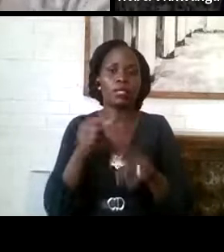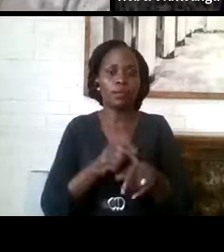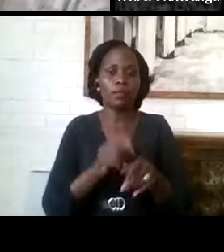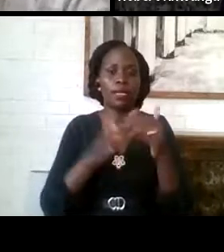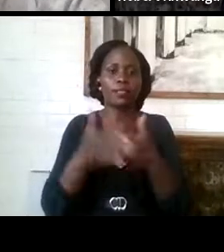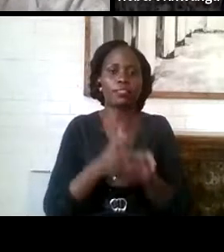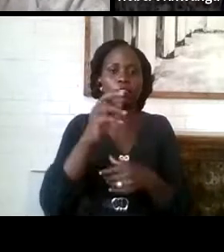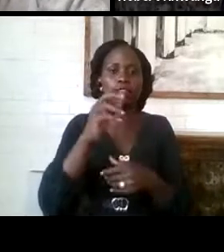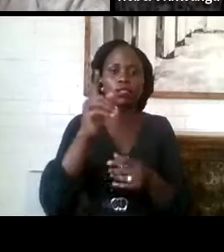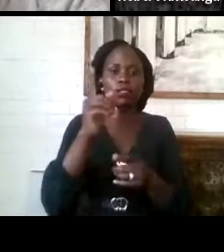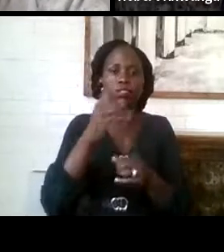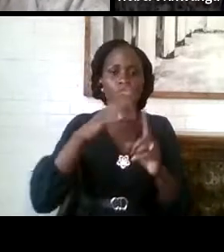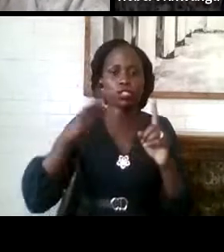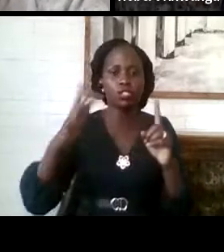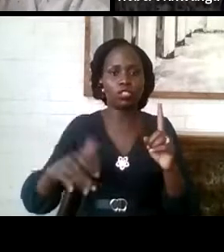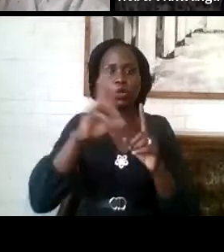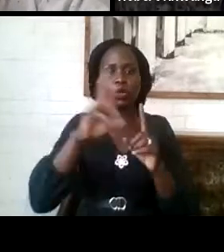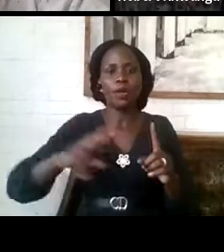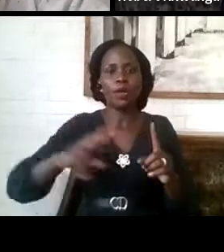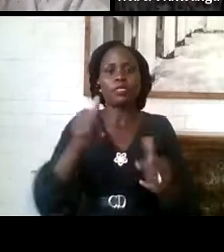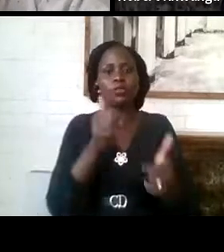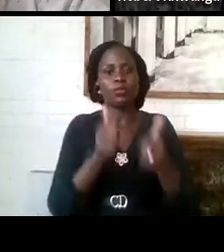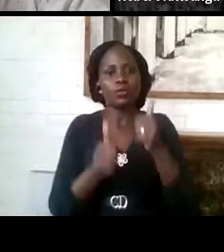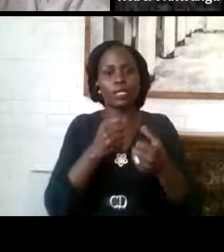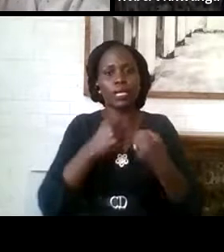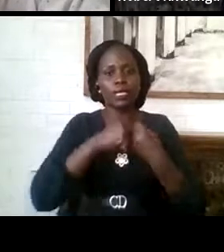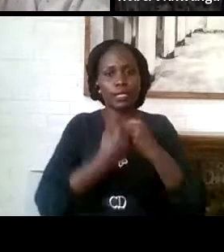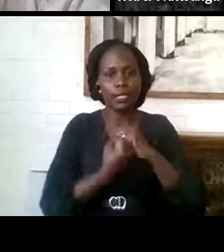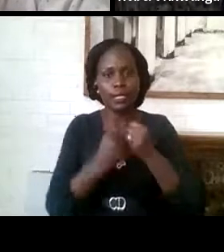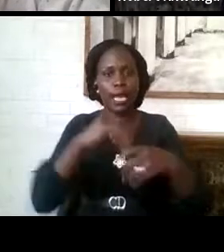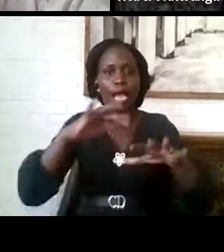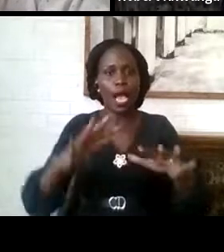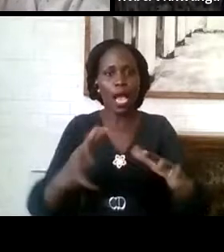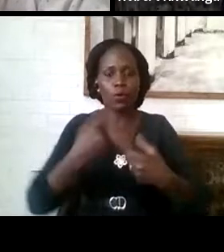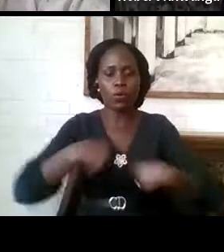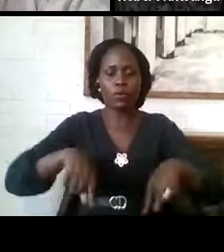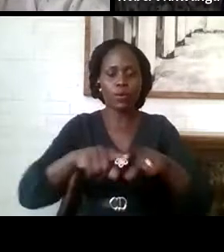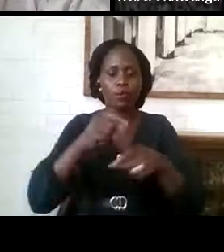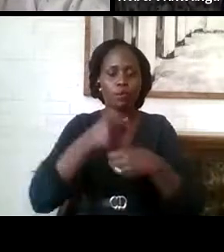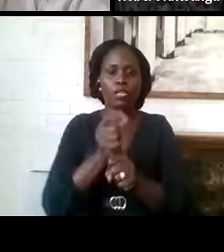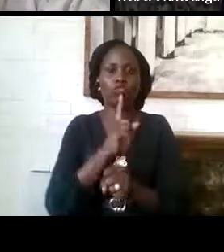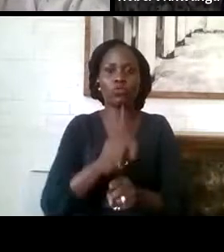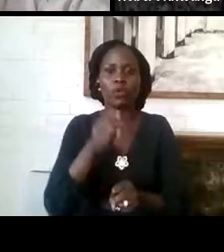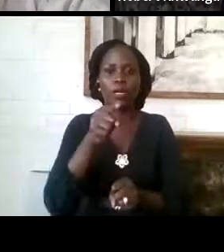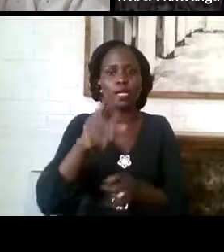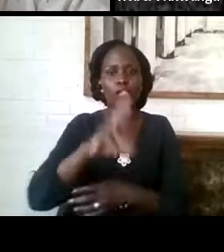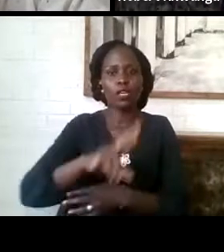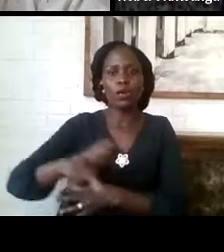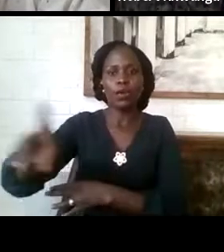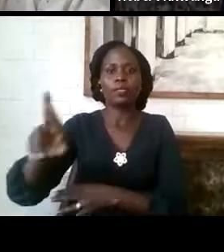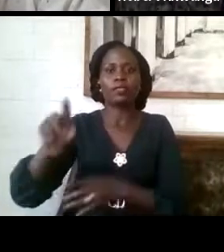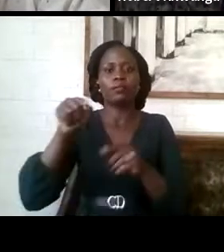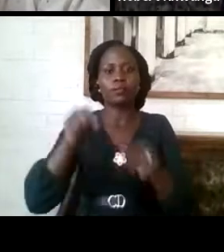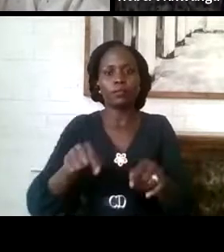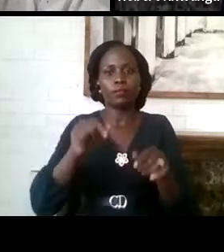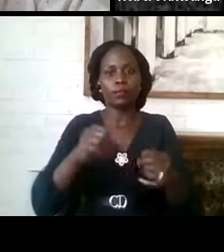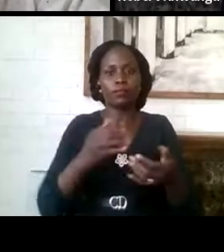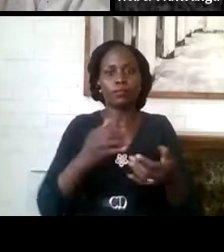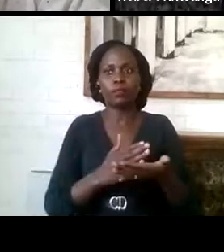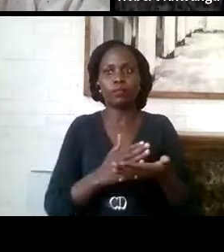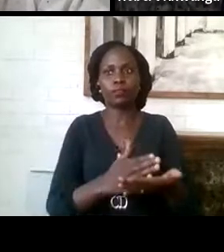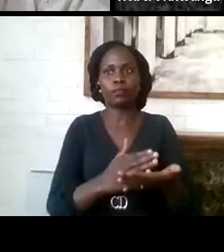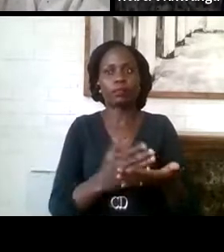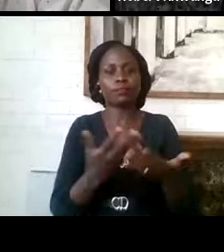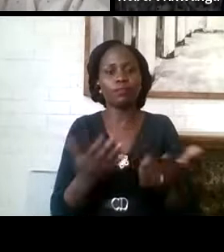gaps? And then how do we ensure that these challenges are met and that persons with disability are